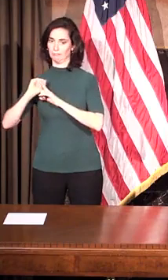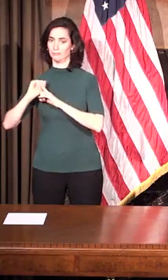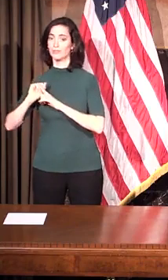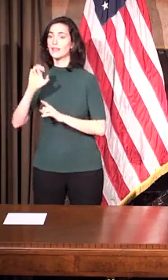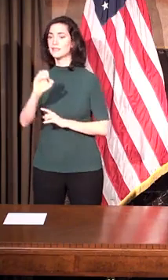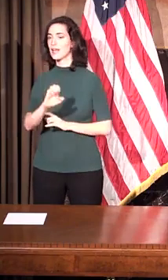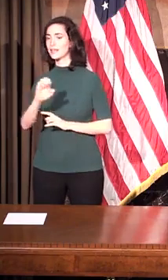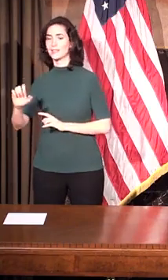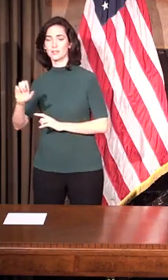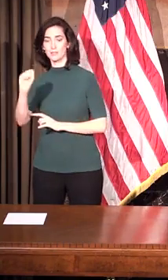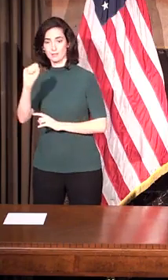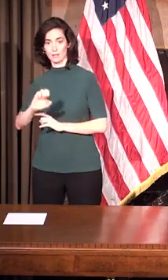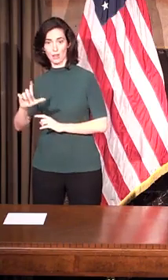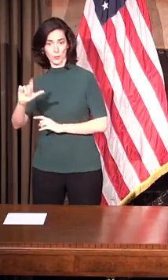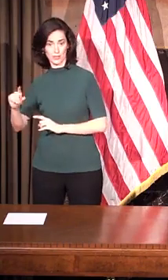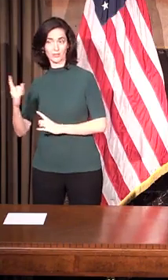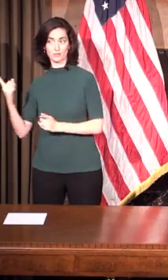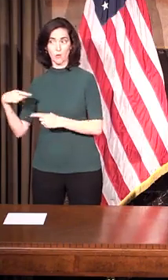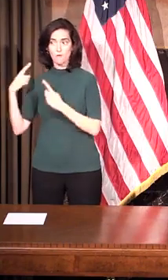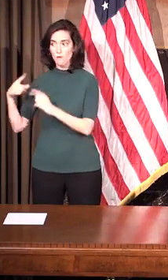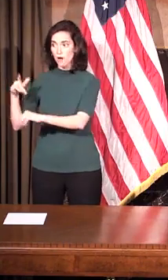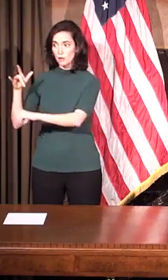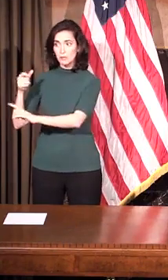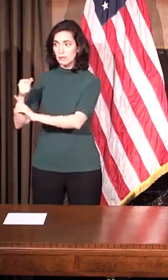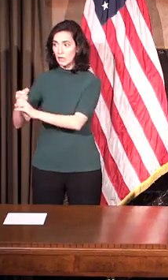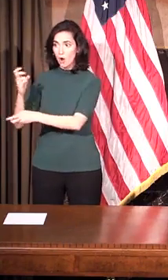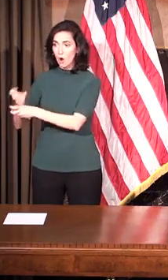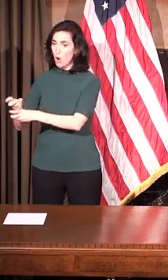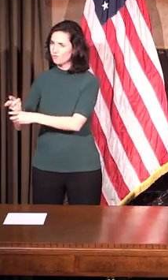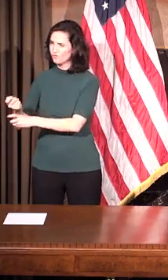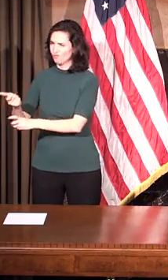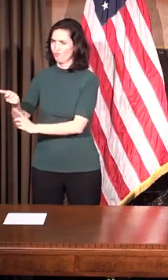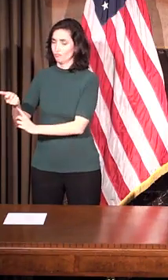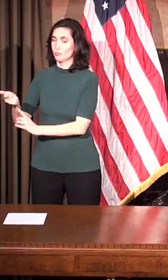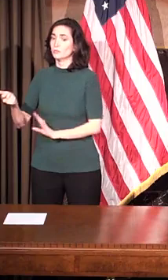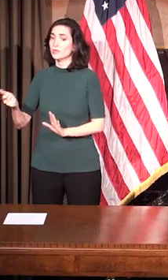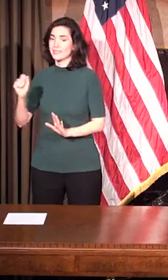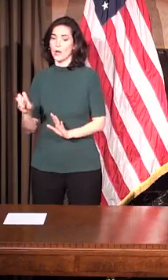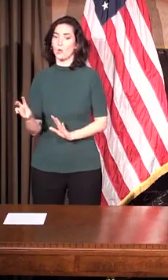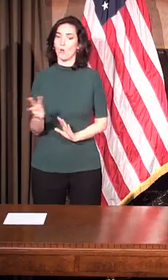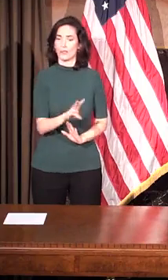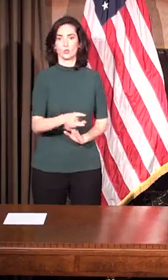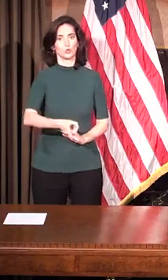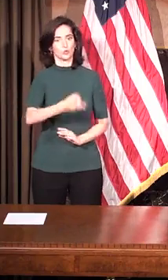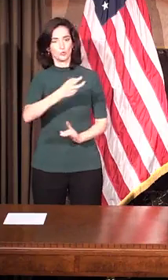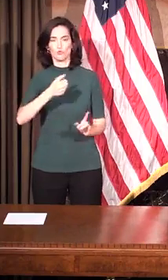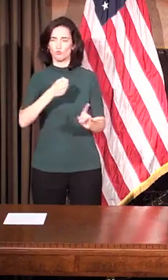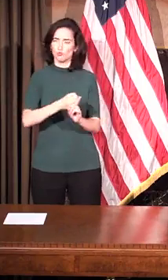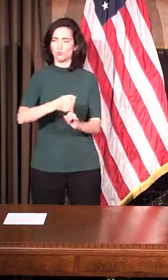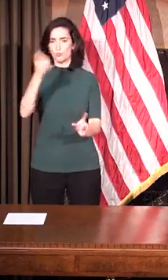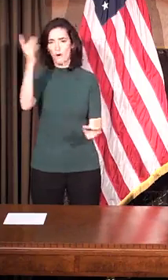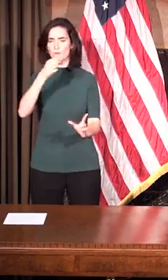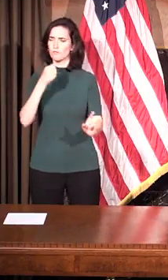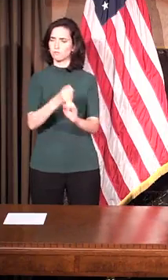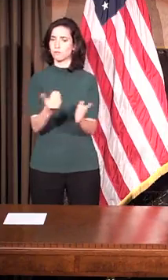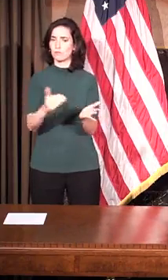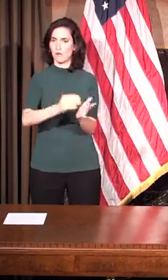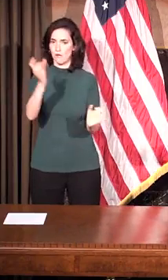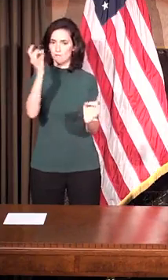spared, while southwest Louisiana has been hit by 2 devastating storms. And so I'll tell you, I'm